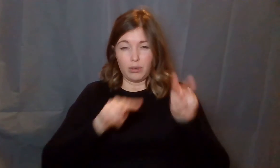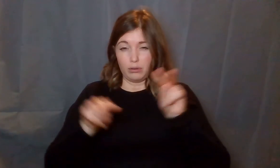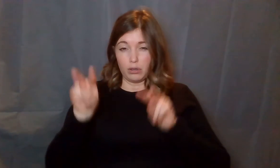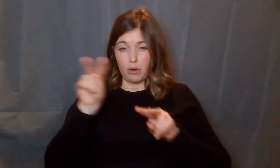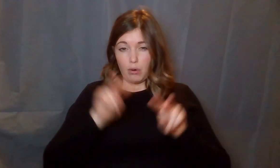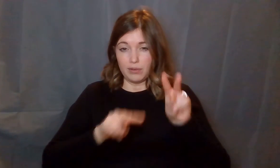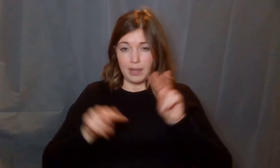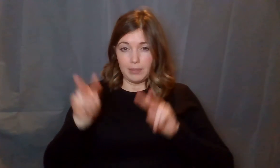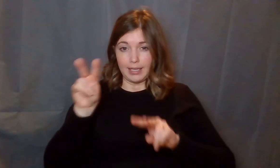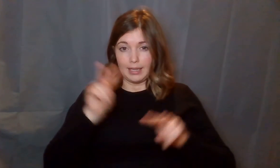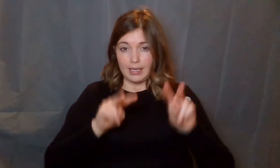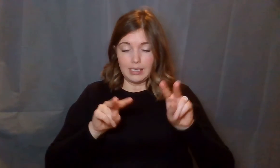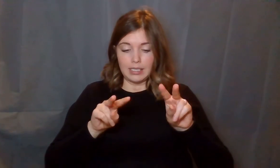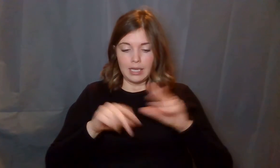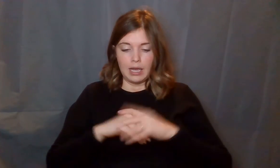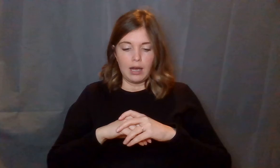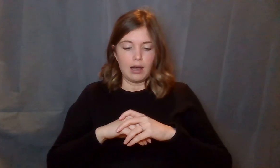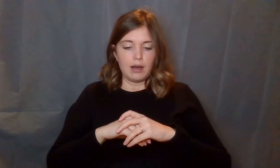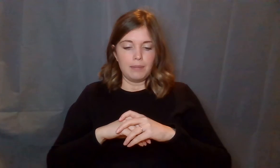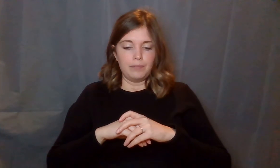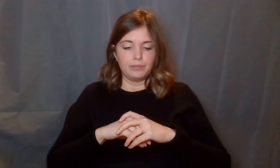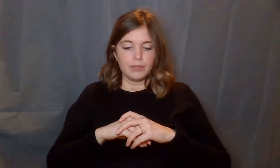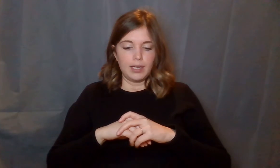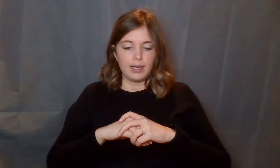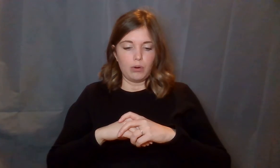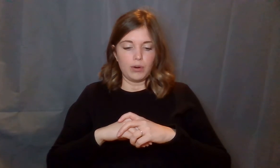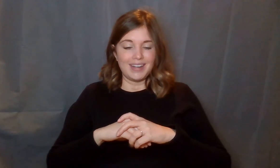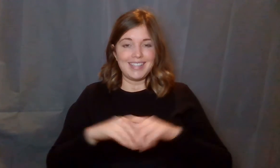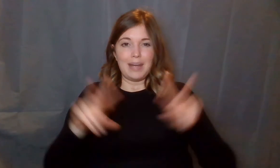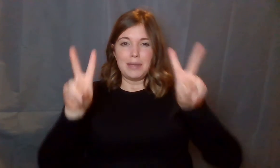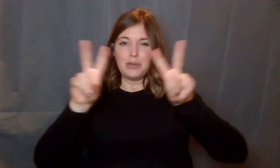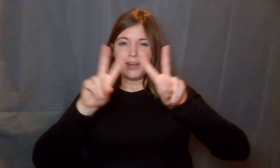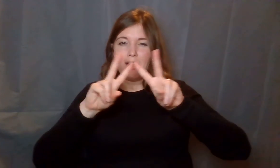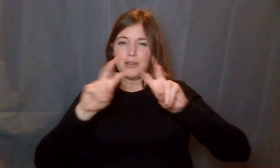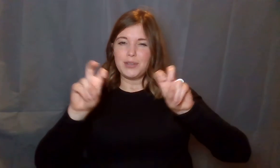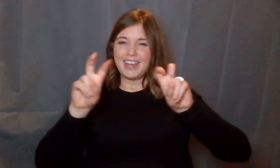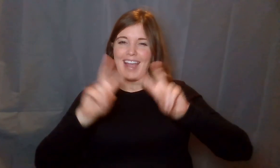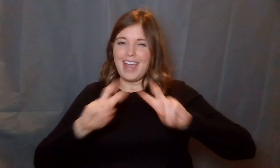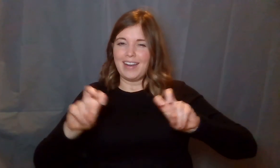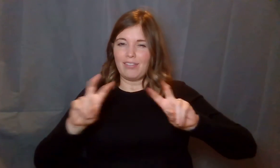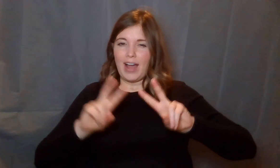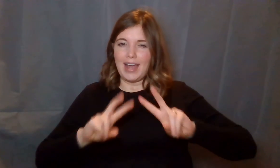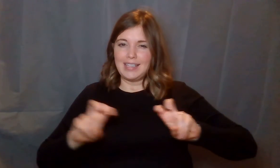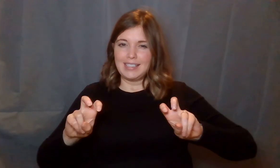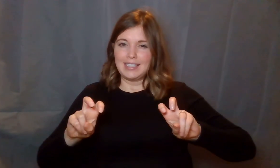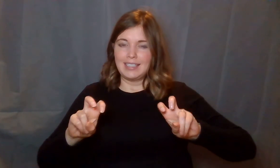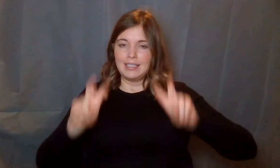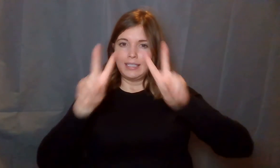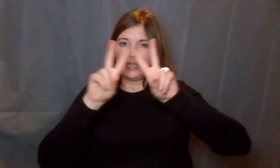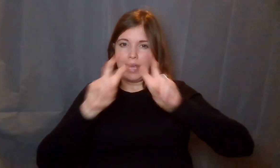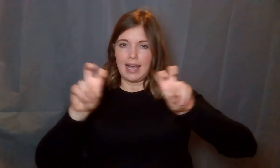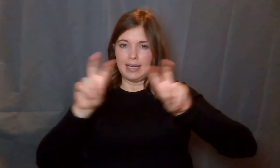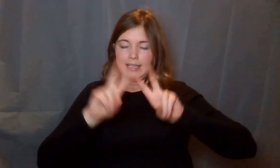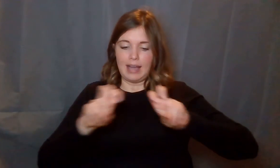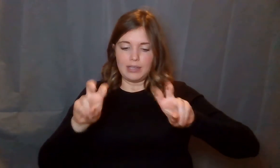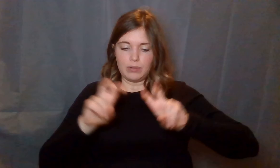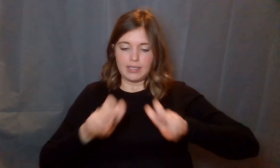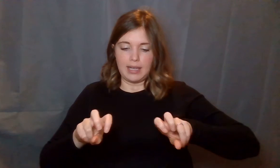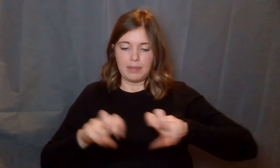could look over them like this. Or examine, you could also like analyze or examine